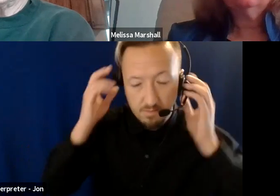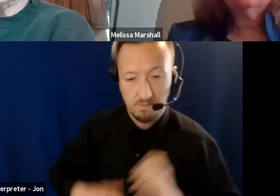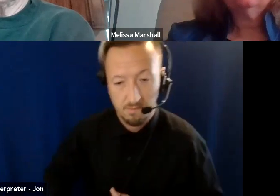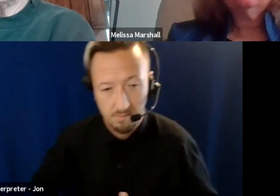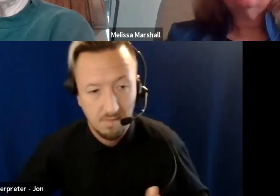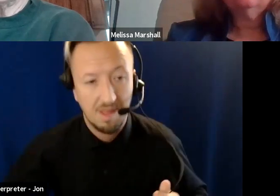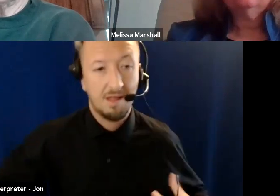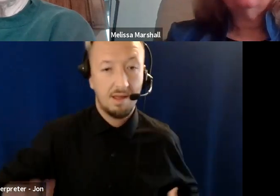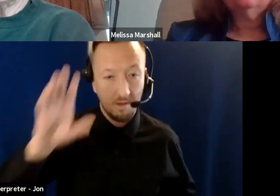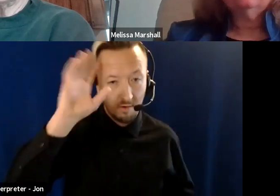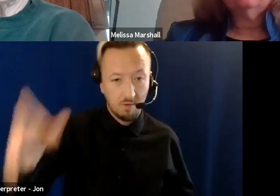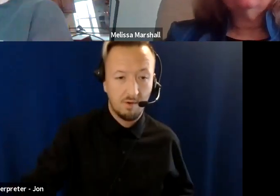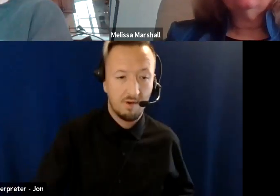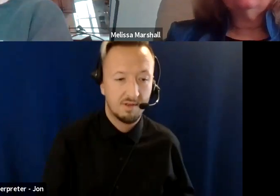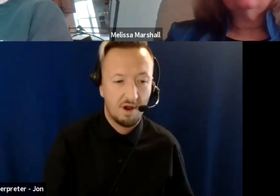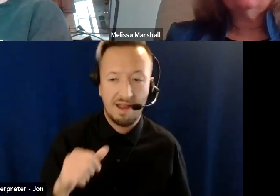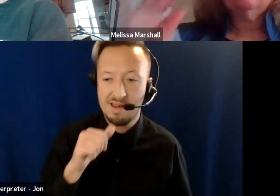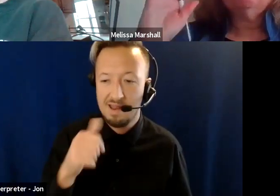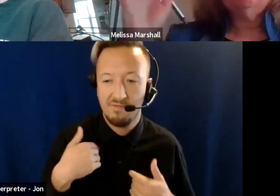Oh, there he is.